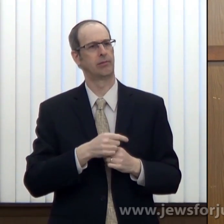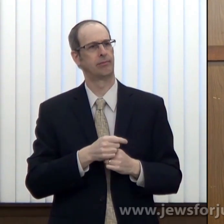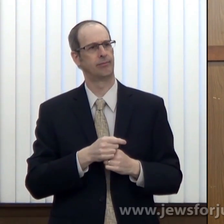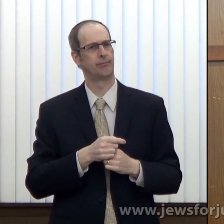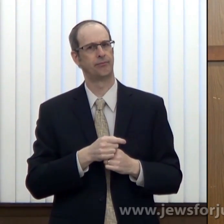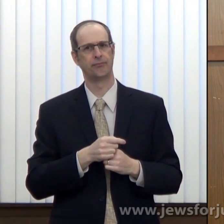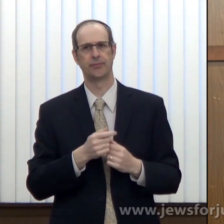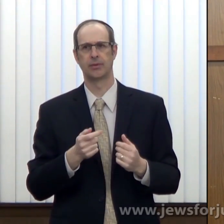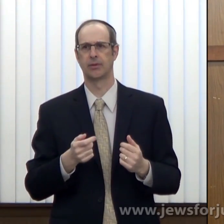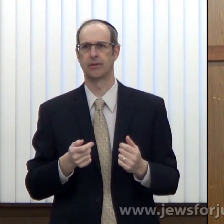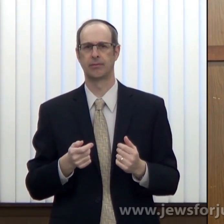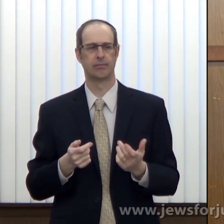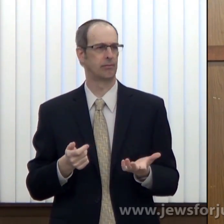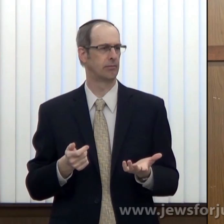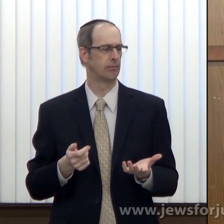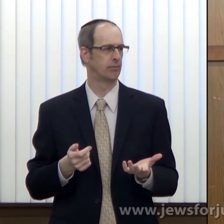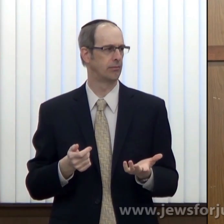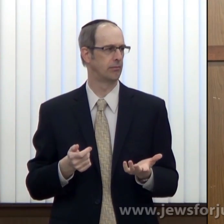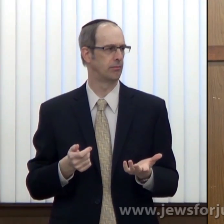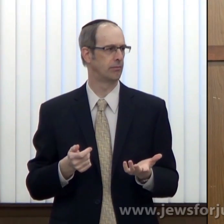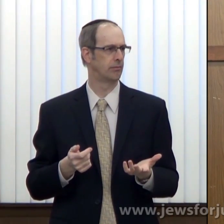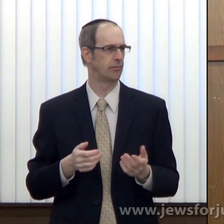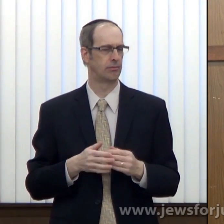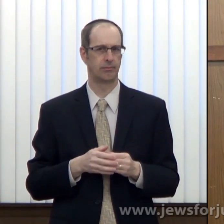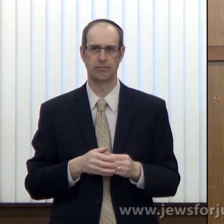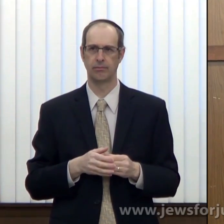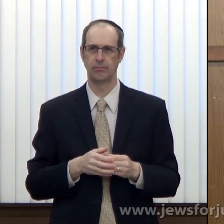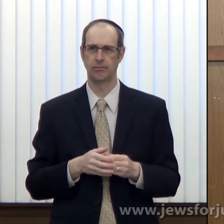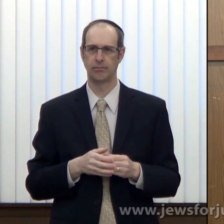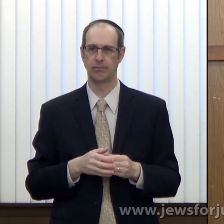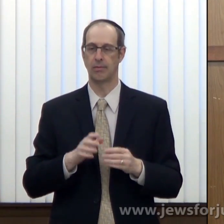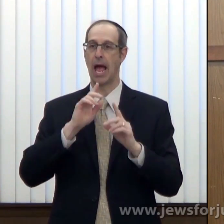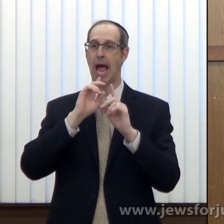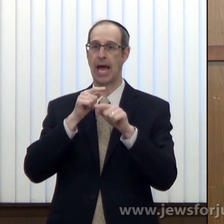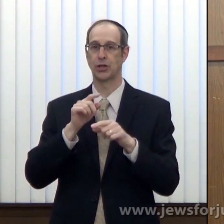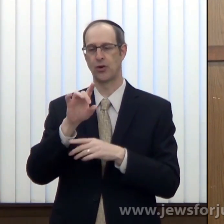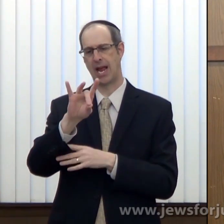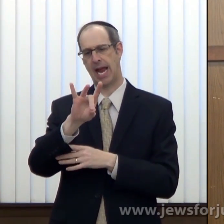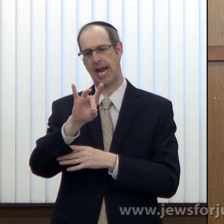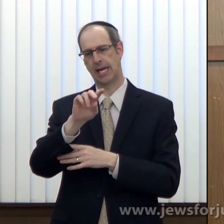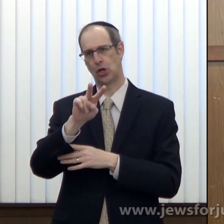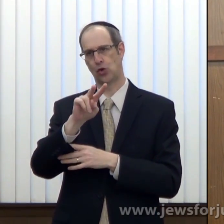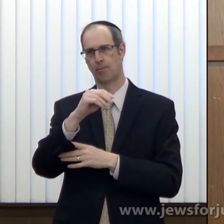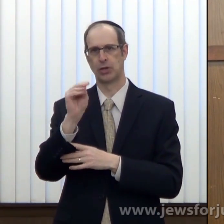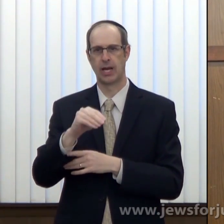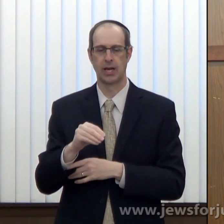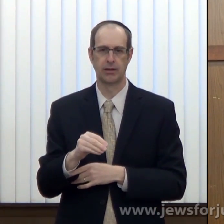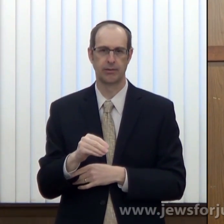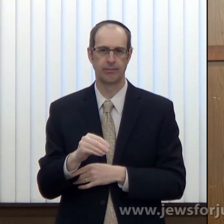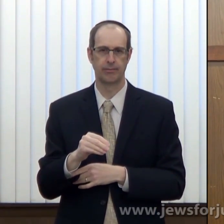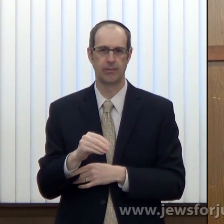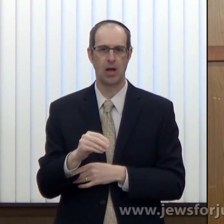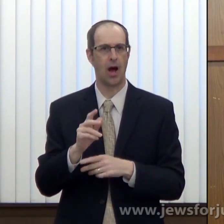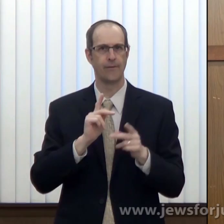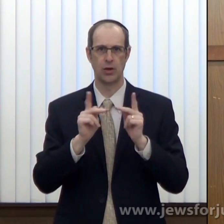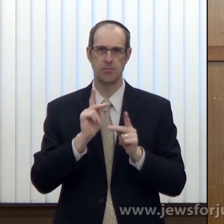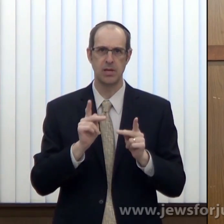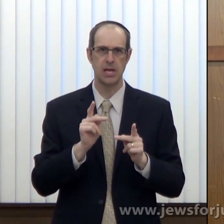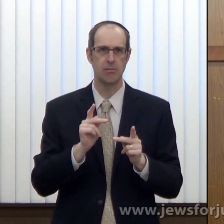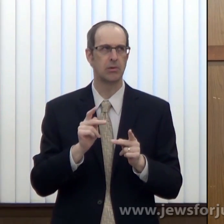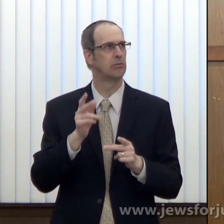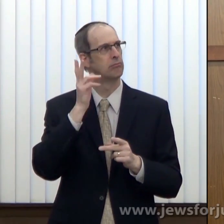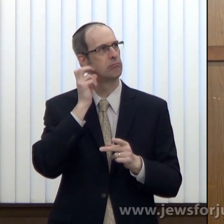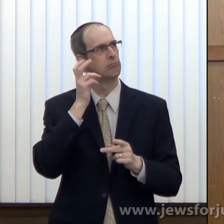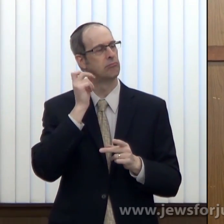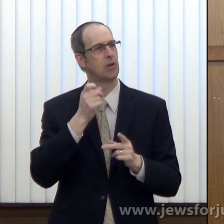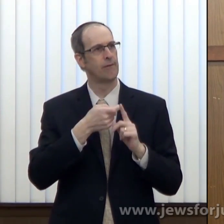an act of terror? And it was reported that 82% of the people listening to